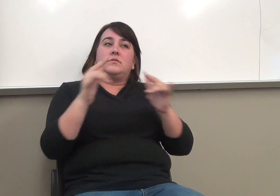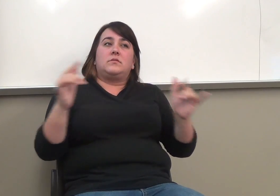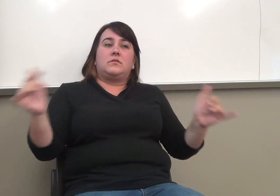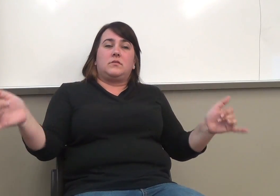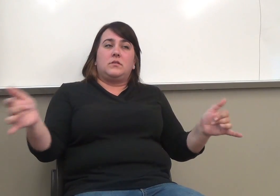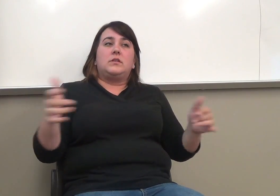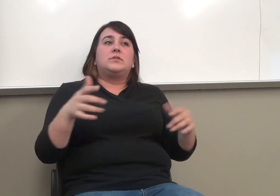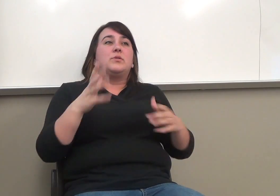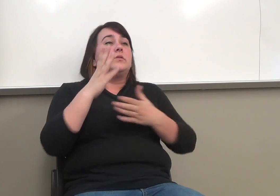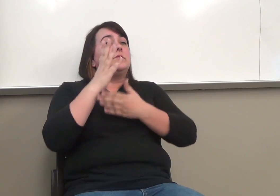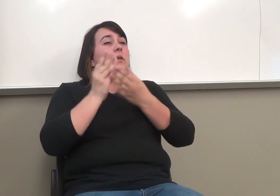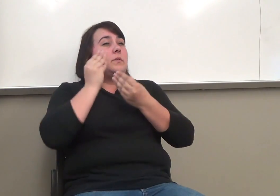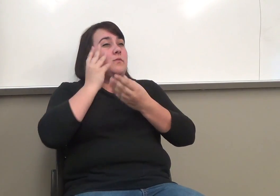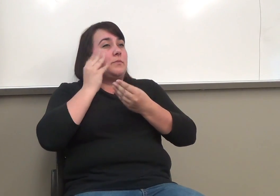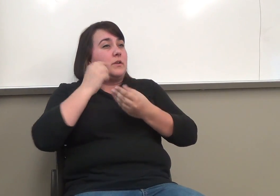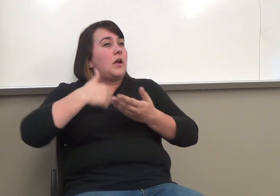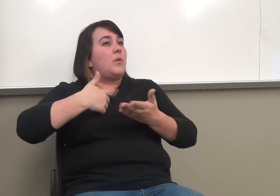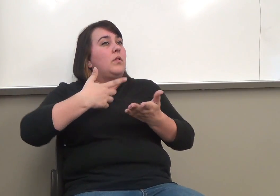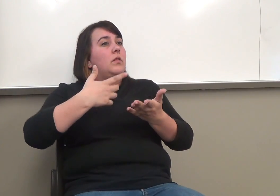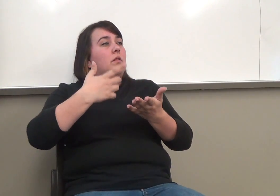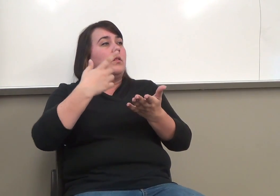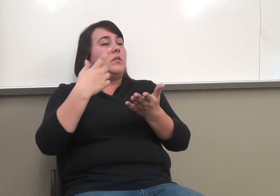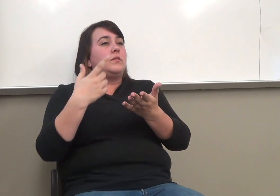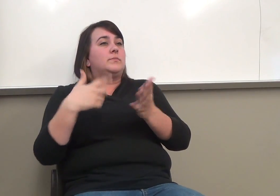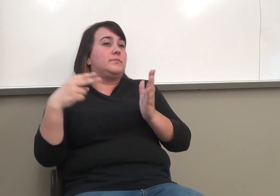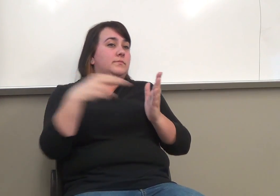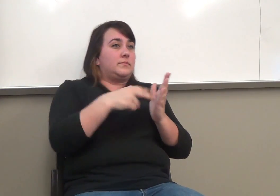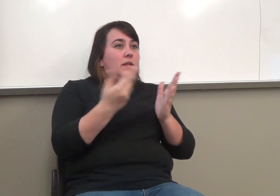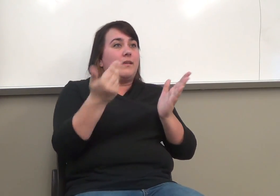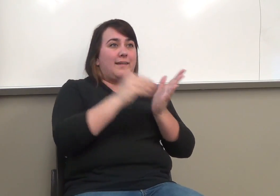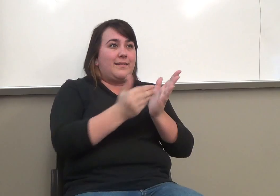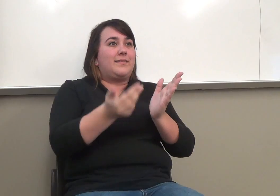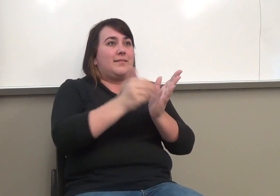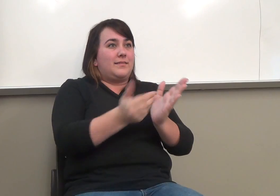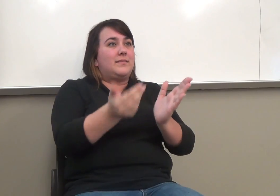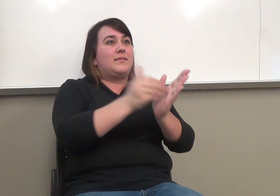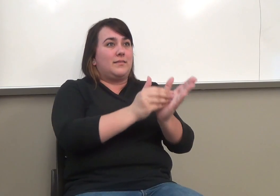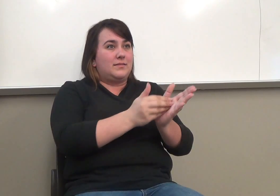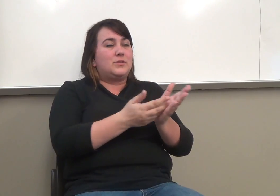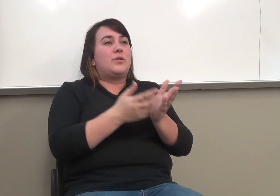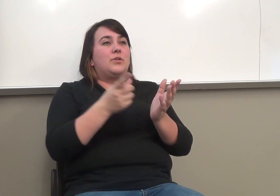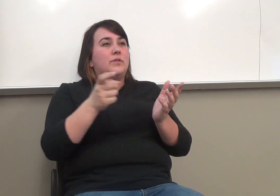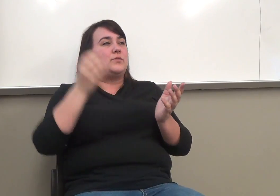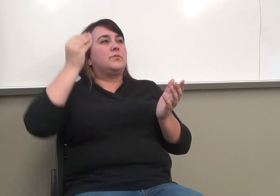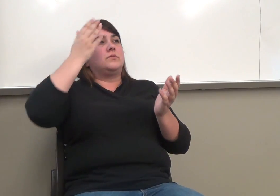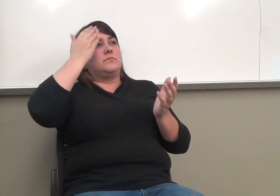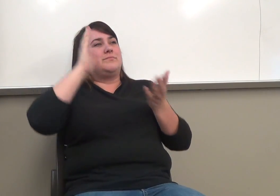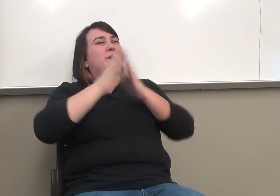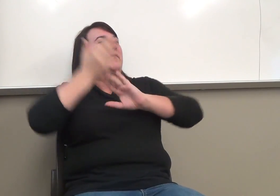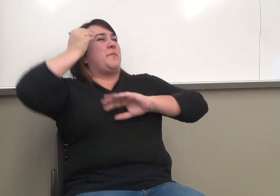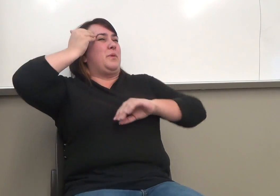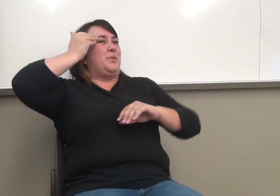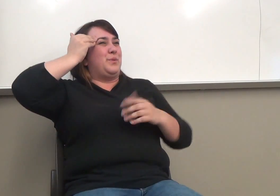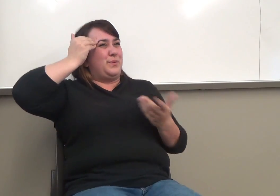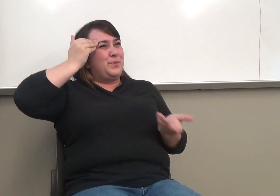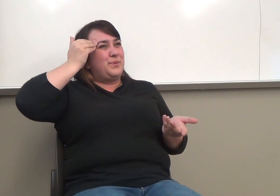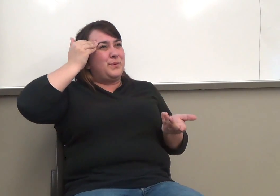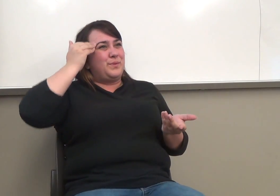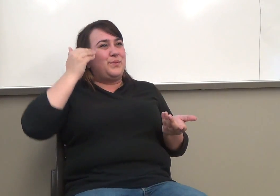stuff in here that I am going to refer to. So you do need to be kind of familiar with it. Like I say, if you're more of a